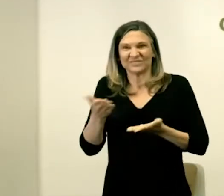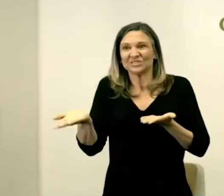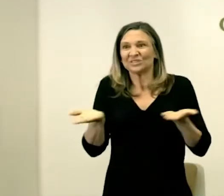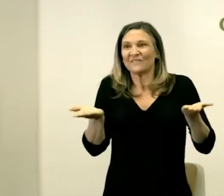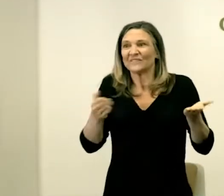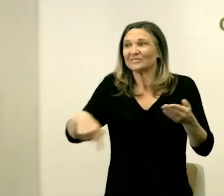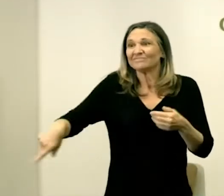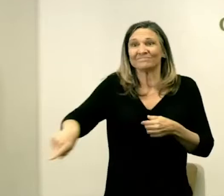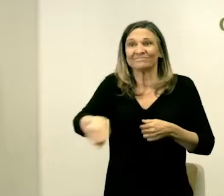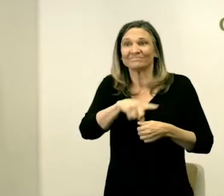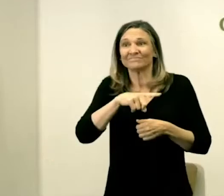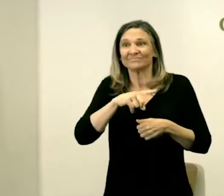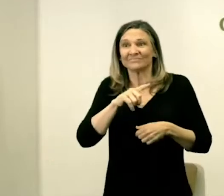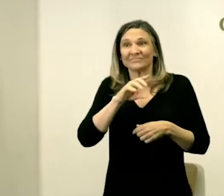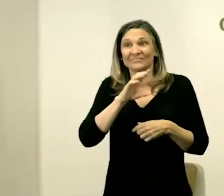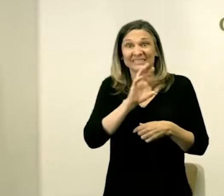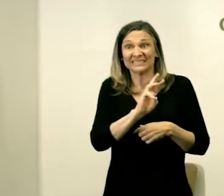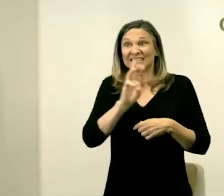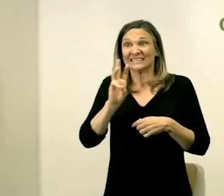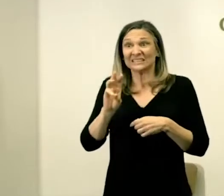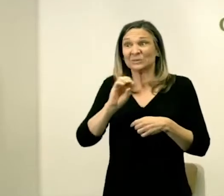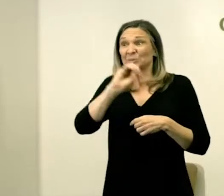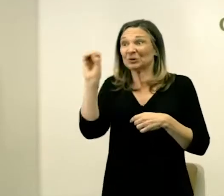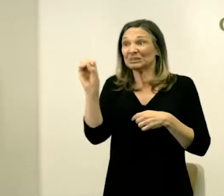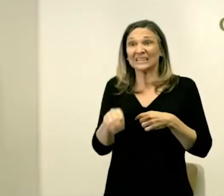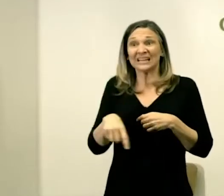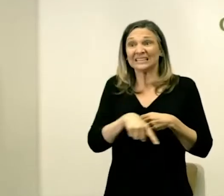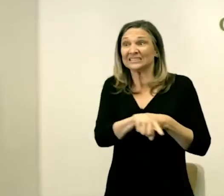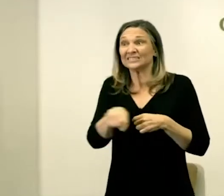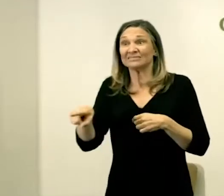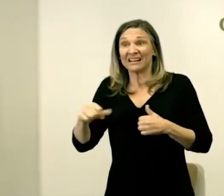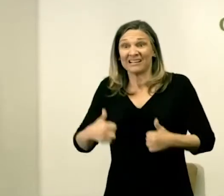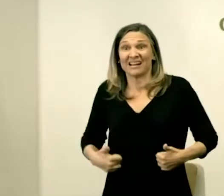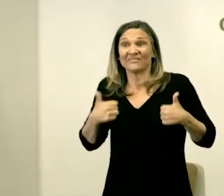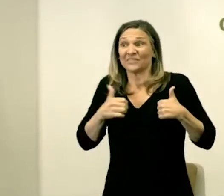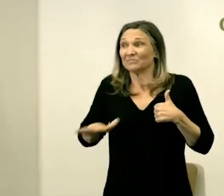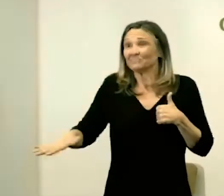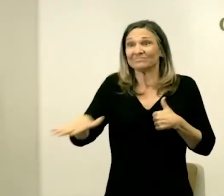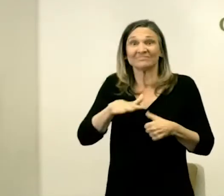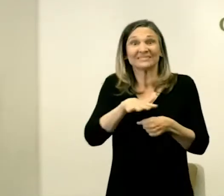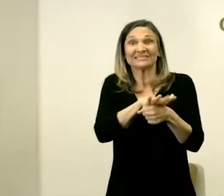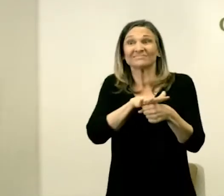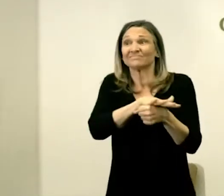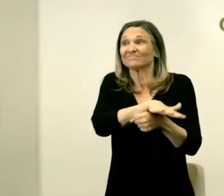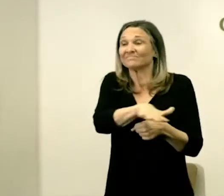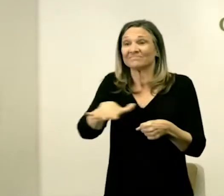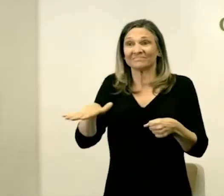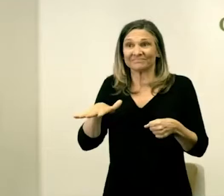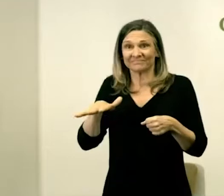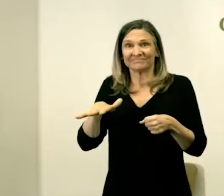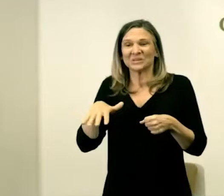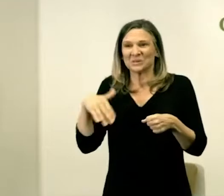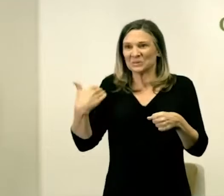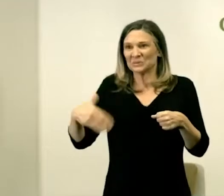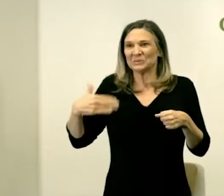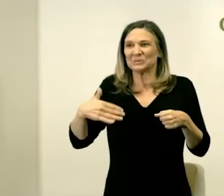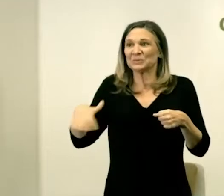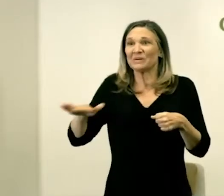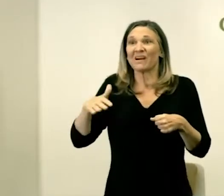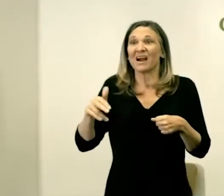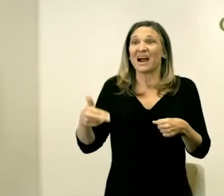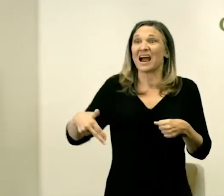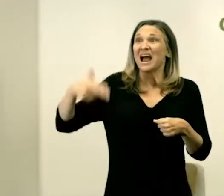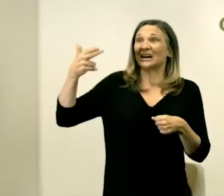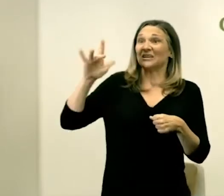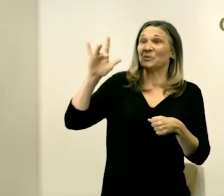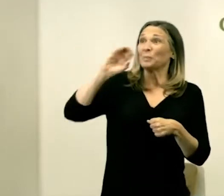of our patients and their families live in areas ranked in the highest 25% of